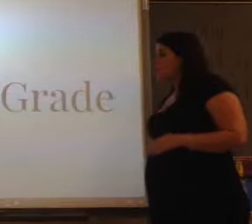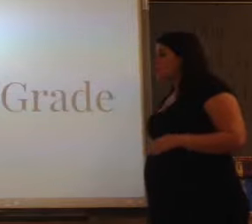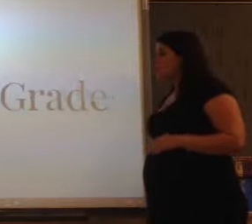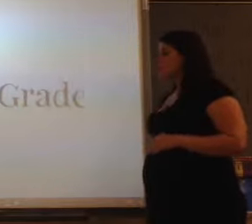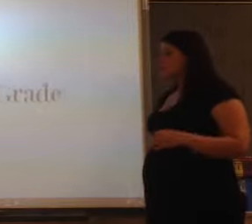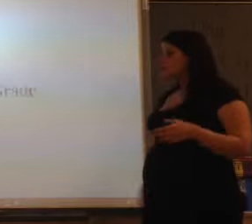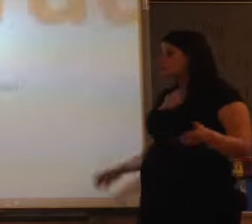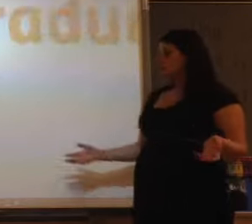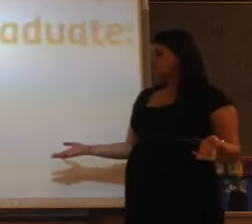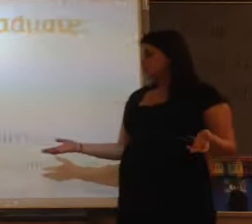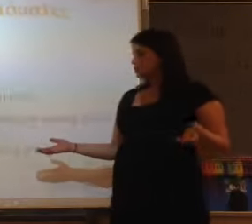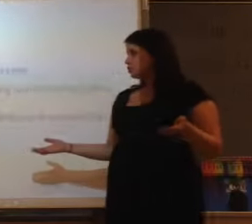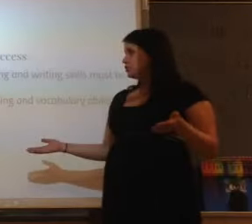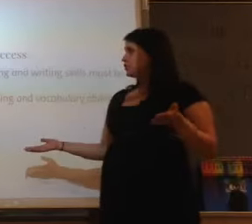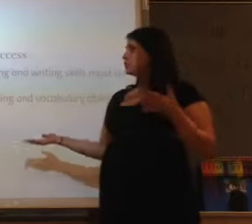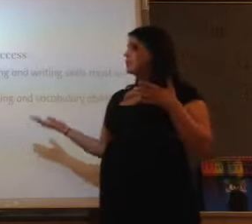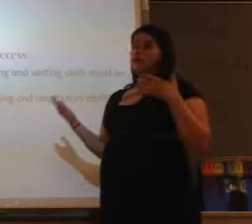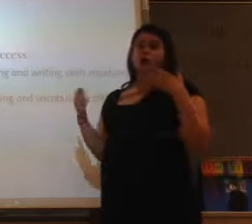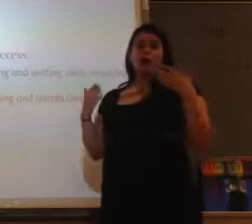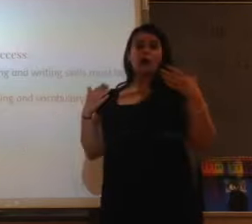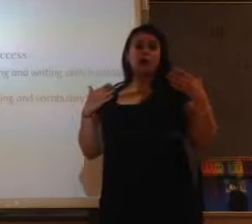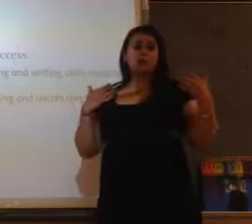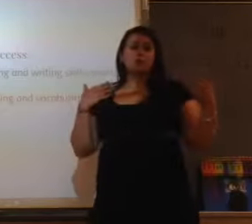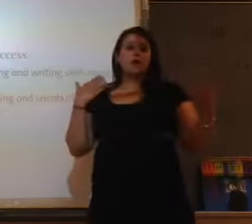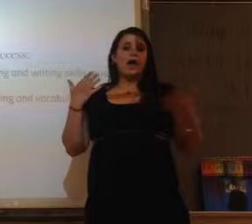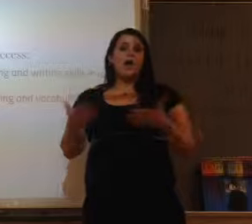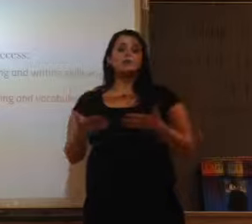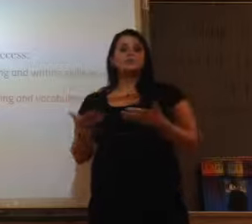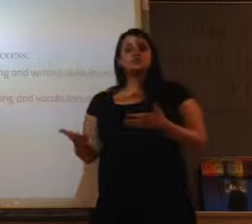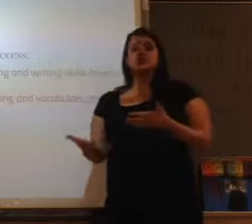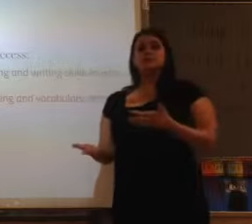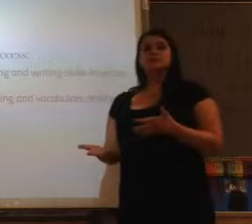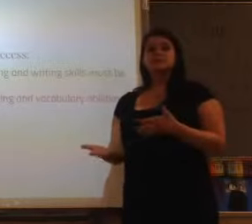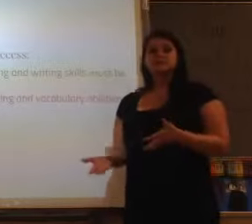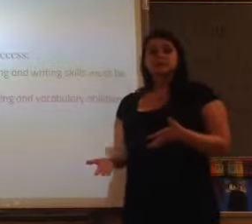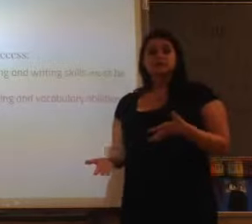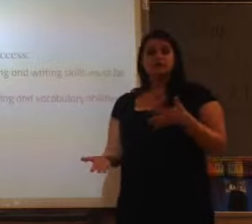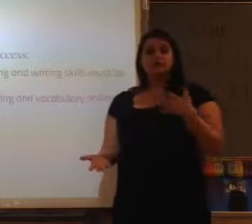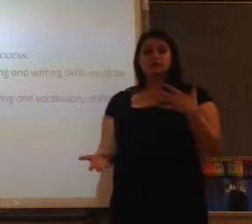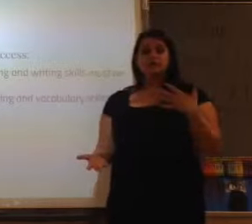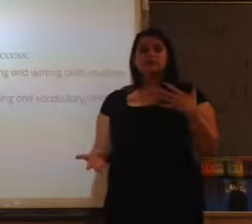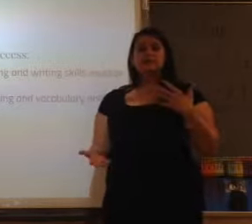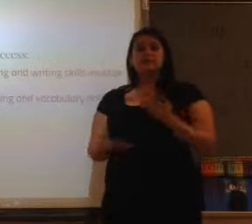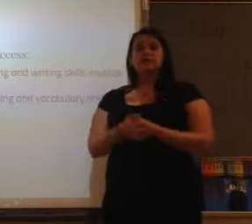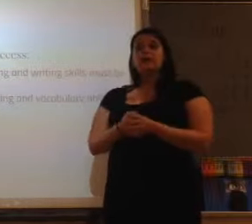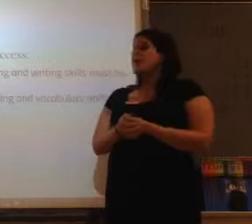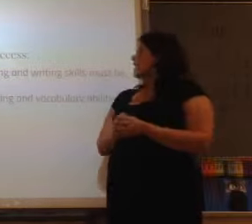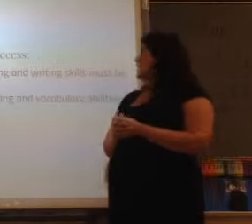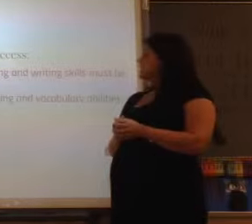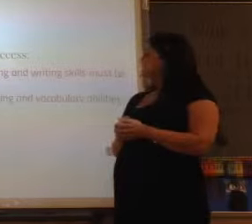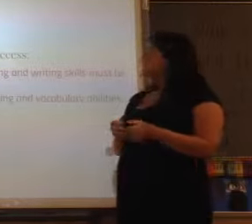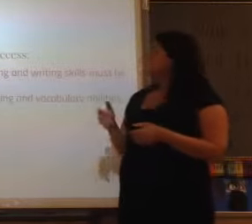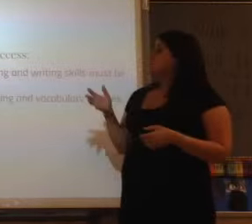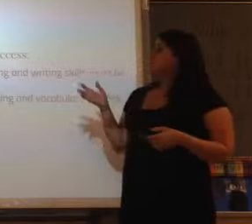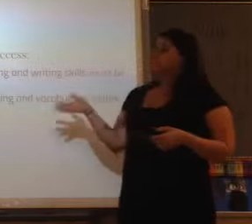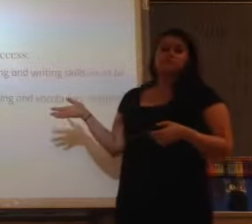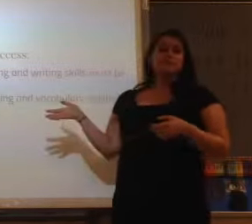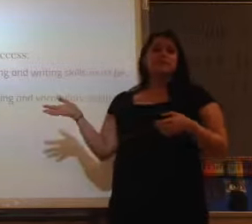So what we need to do to help the student be successful in their literacy is